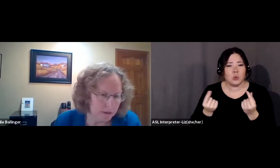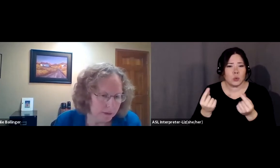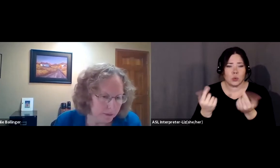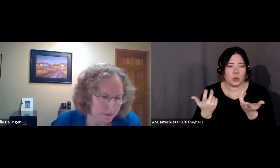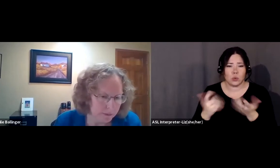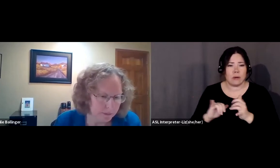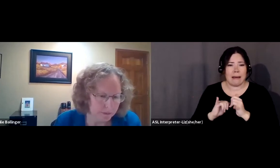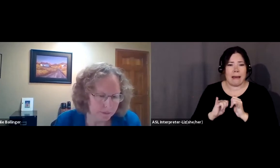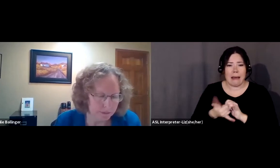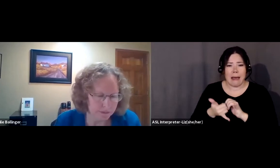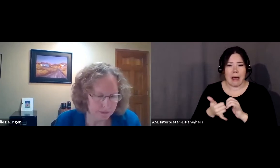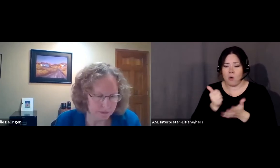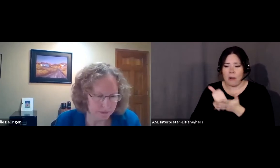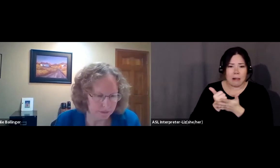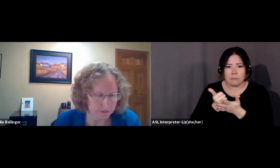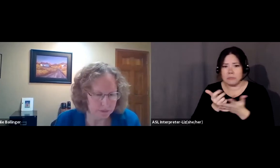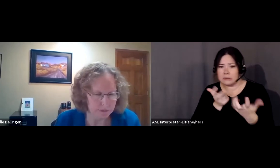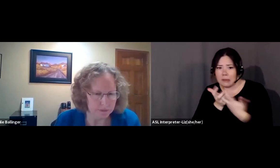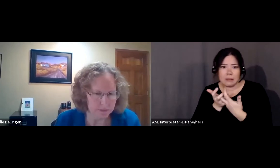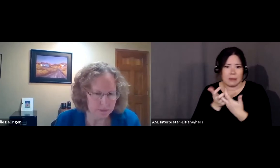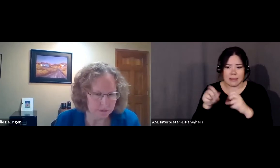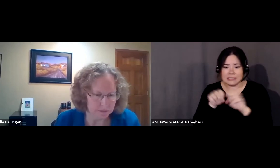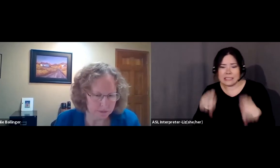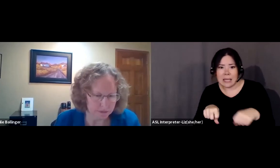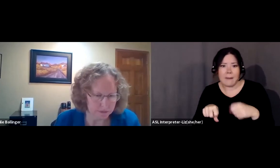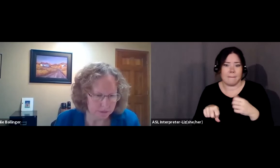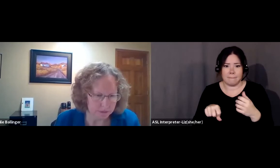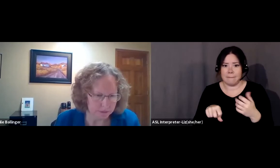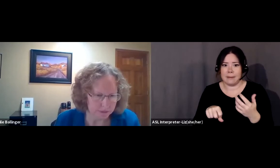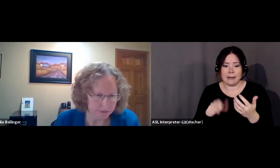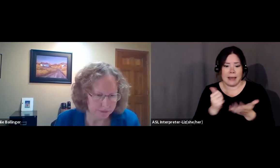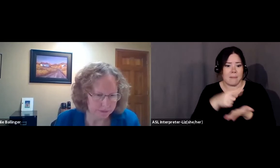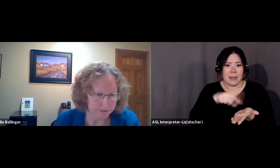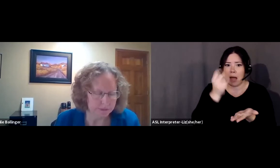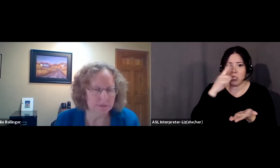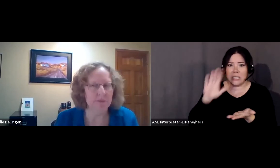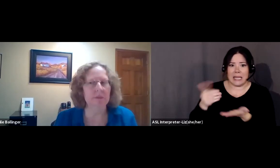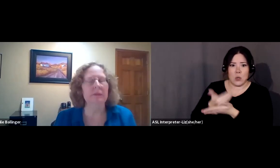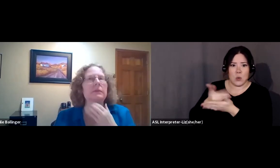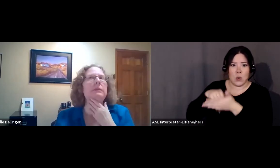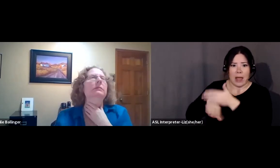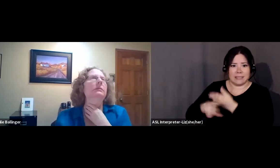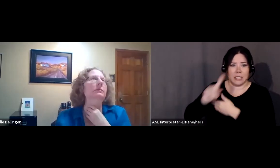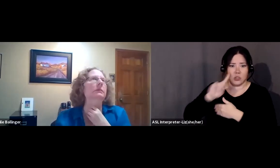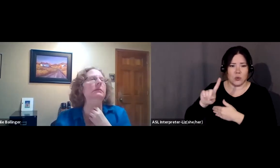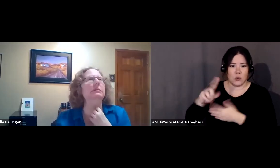change could help direct these students to understand their access to accommodations?